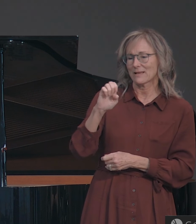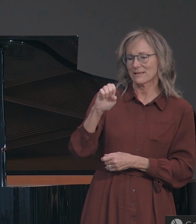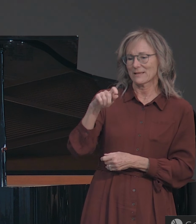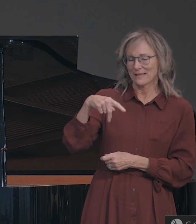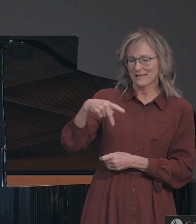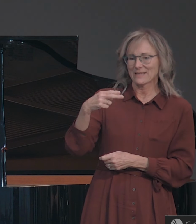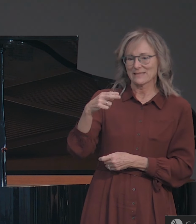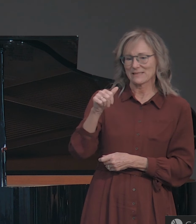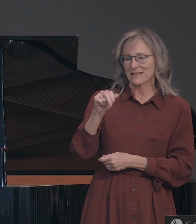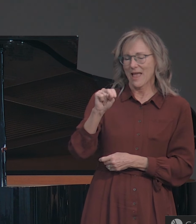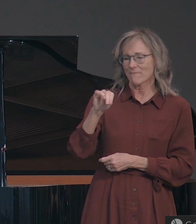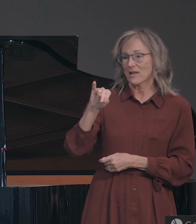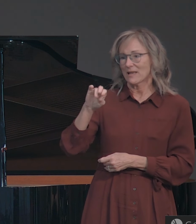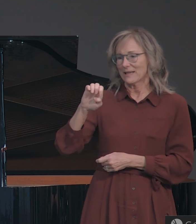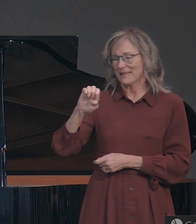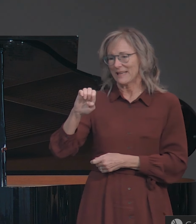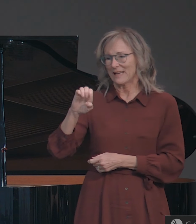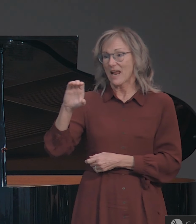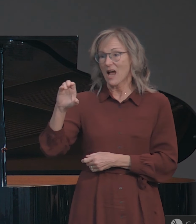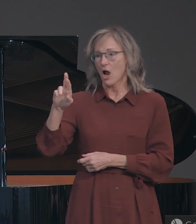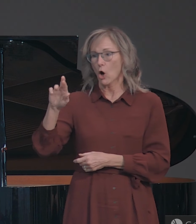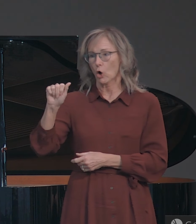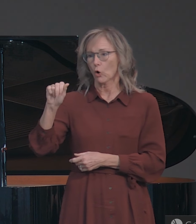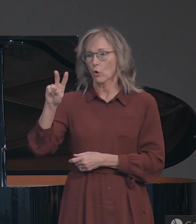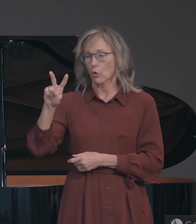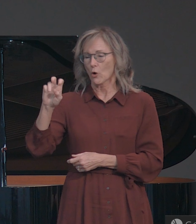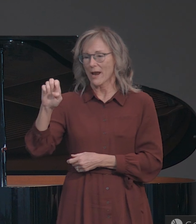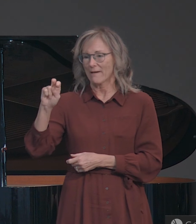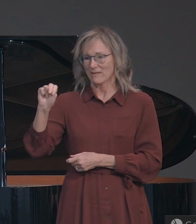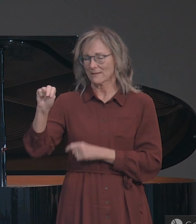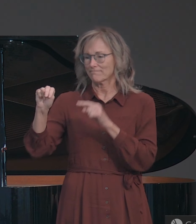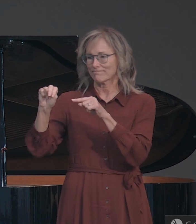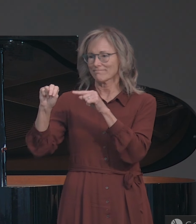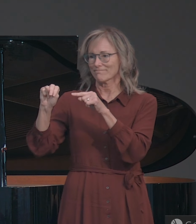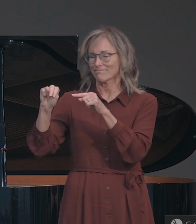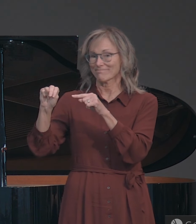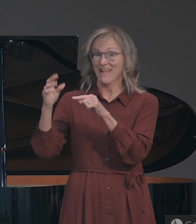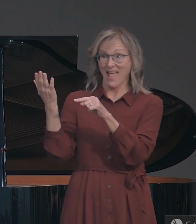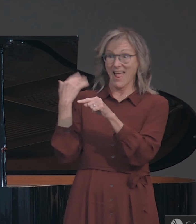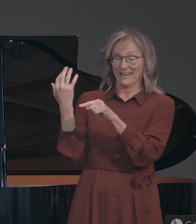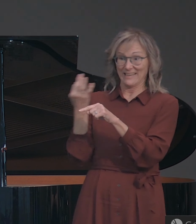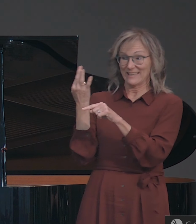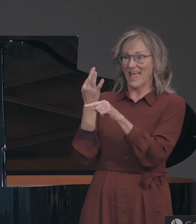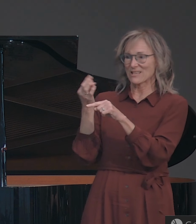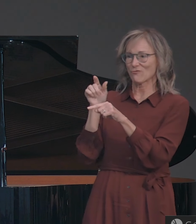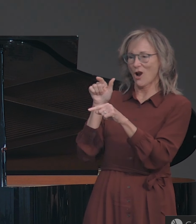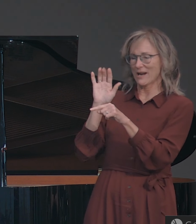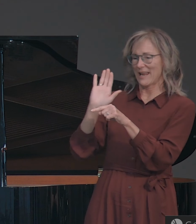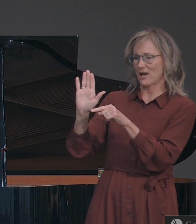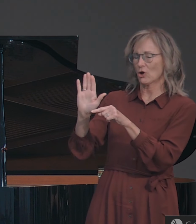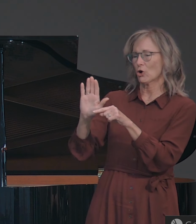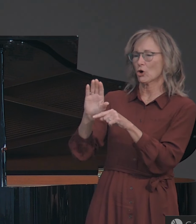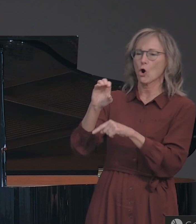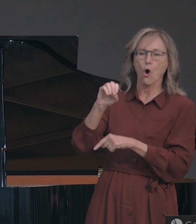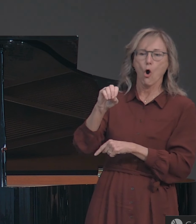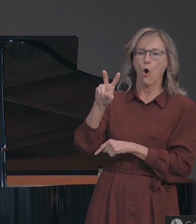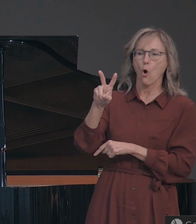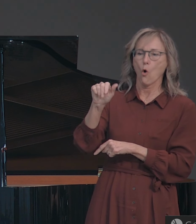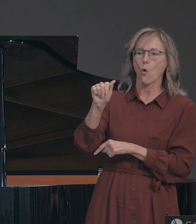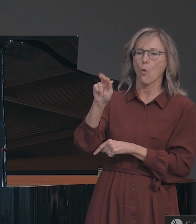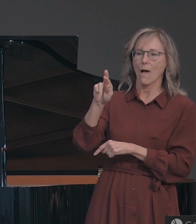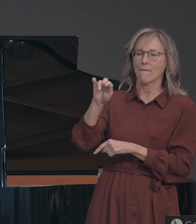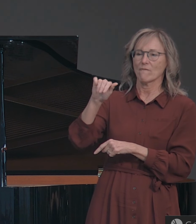as of Friday, is her ovarian cancer is officially in remission. So that's a blessing. Praise God for that.